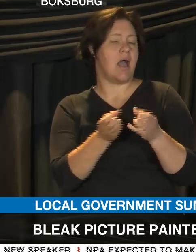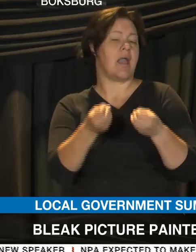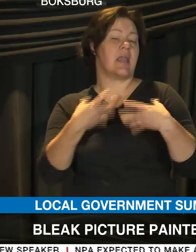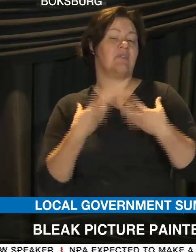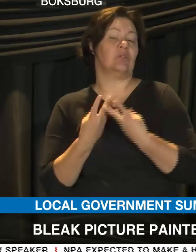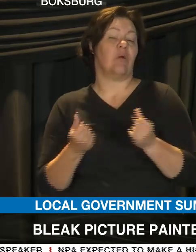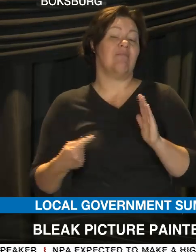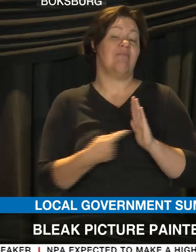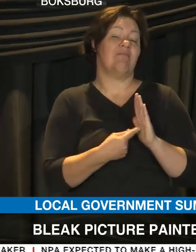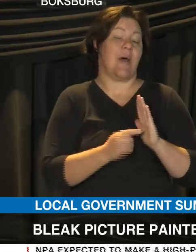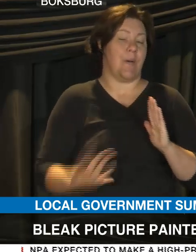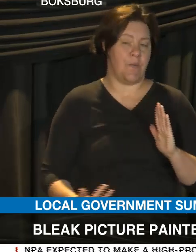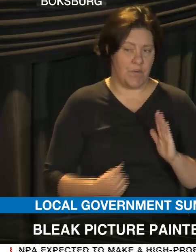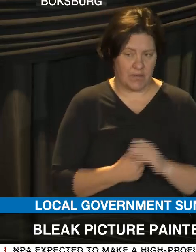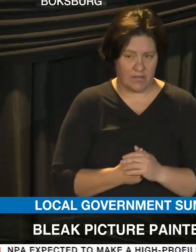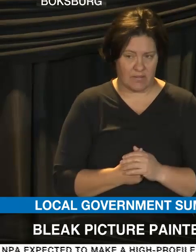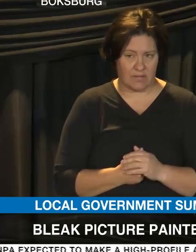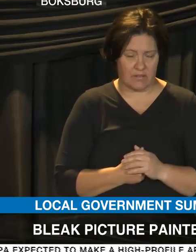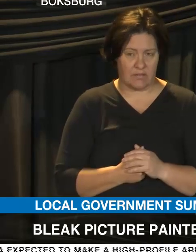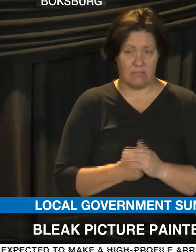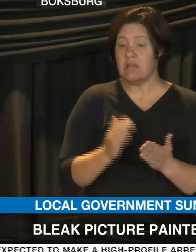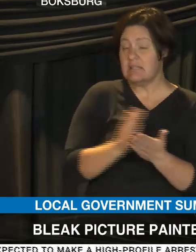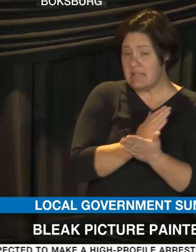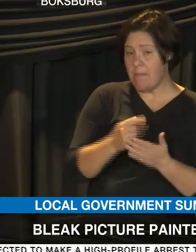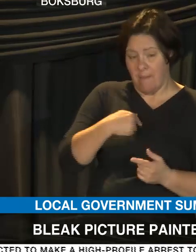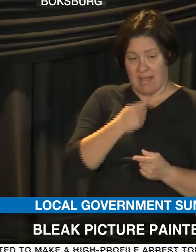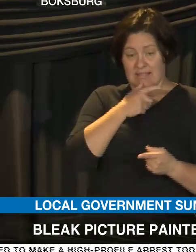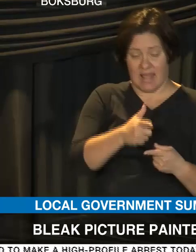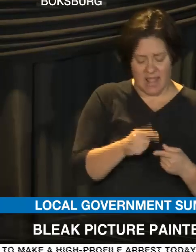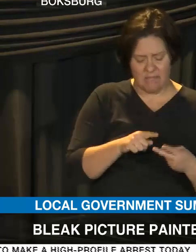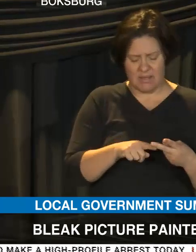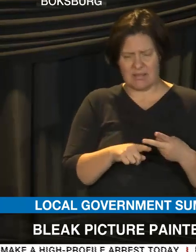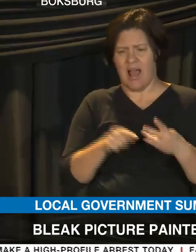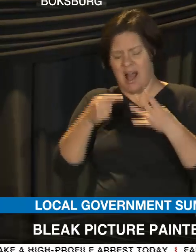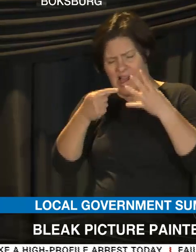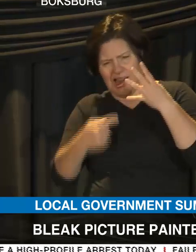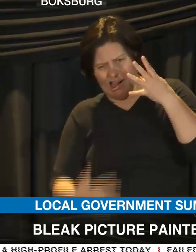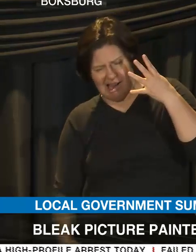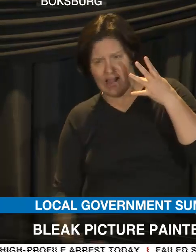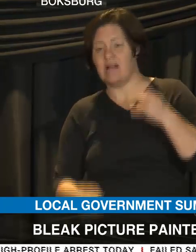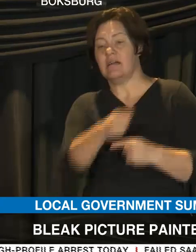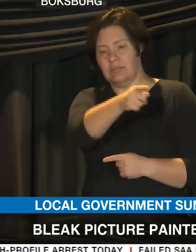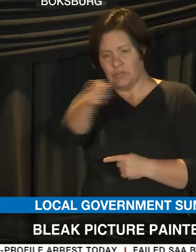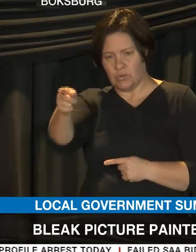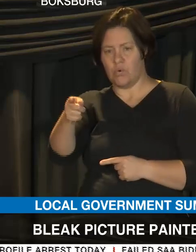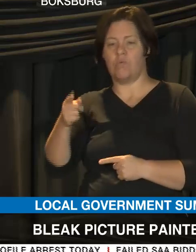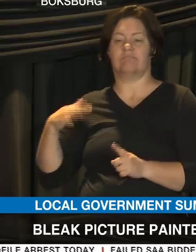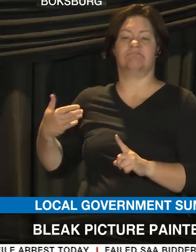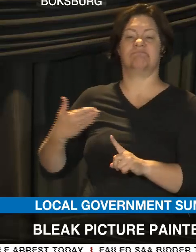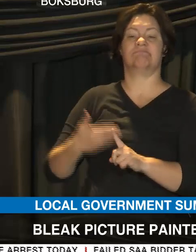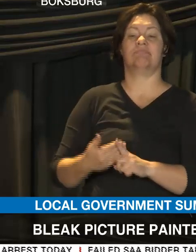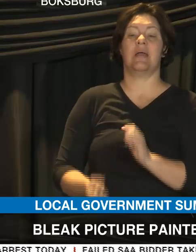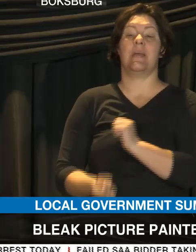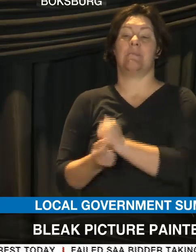up with on some of the issues I have mentioned, but including many of the issues that you have dealt with